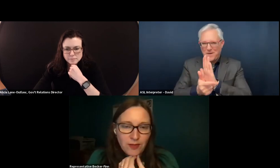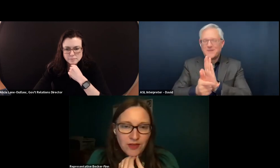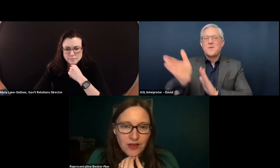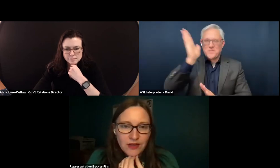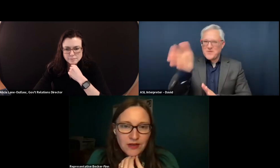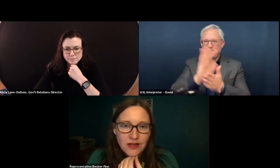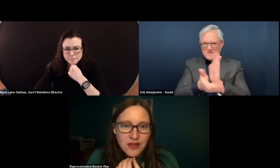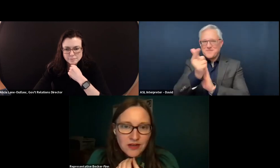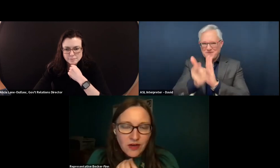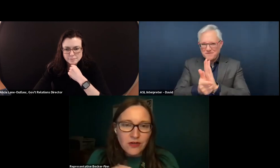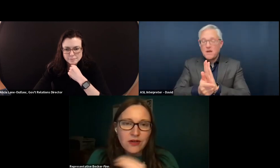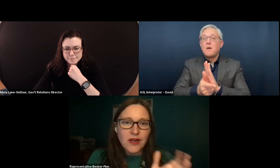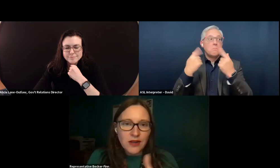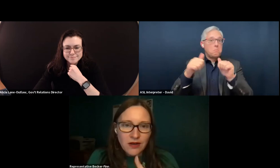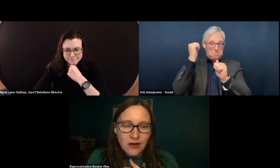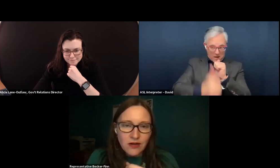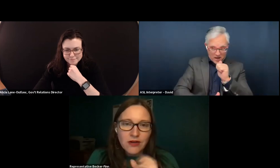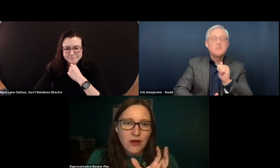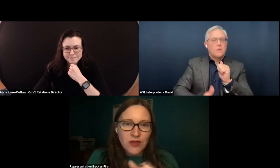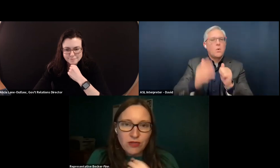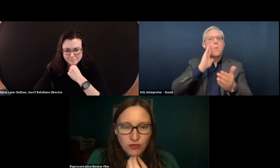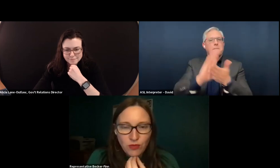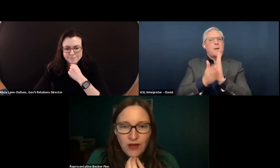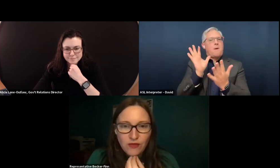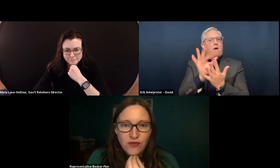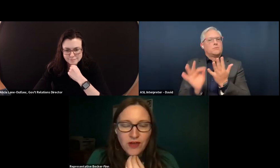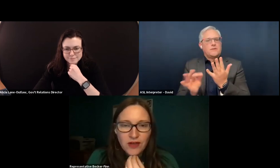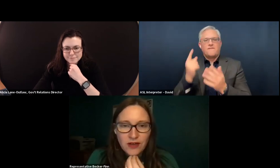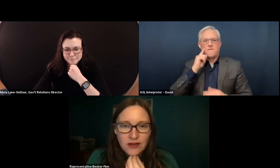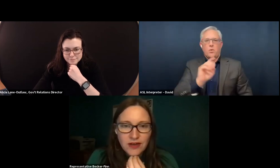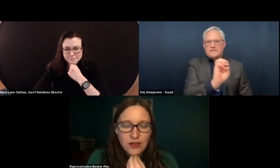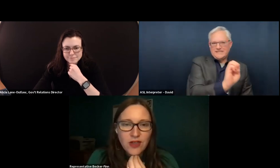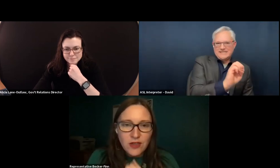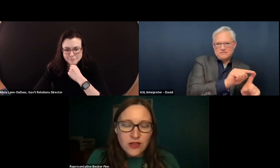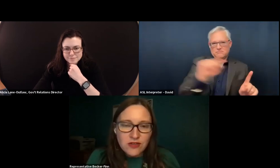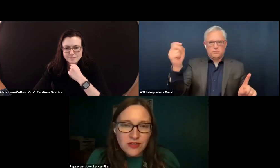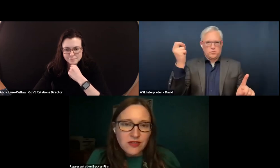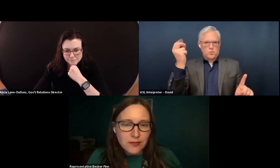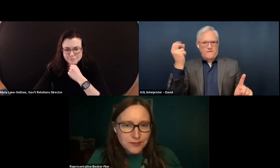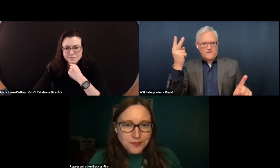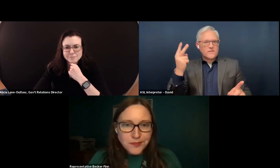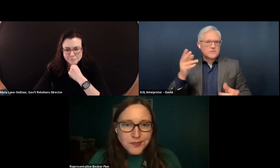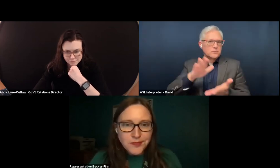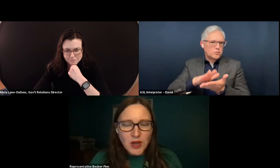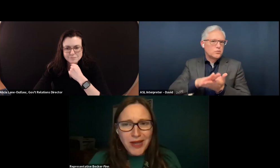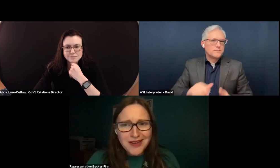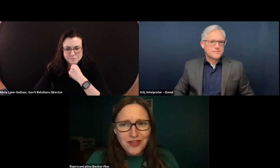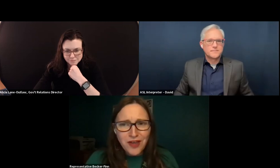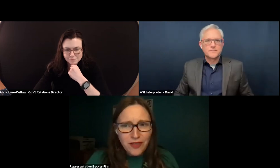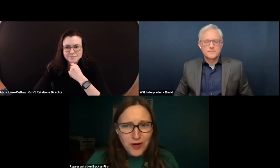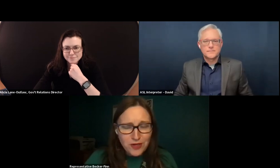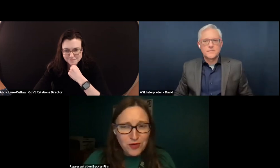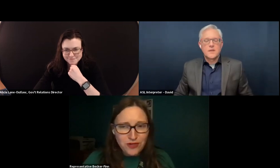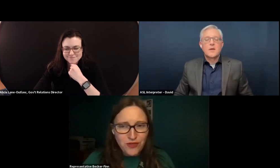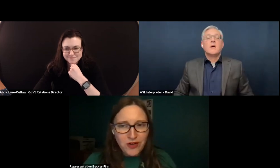for a family in kindergarten in our, you know, E through 12 education system. But to